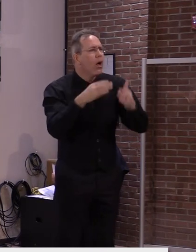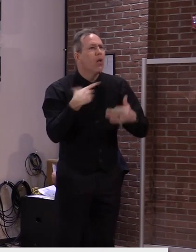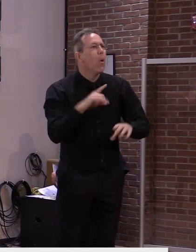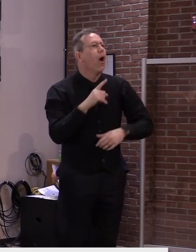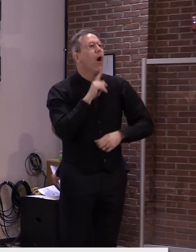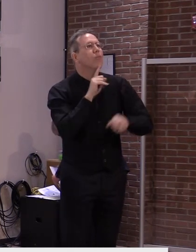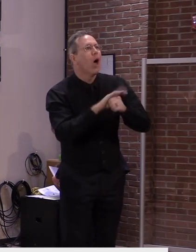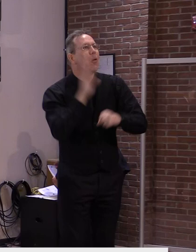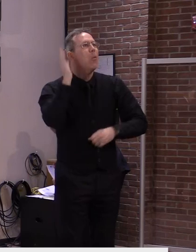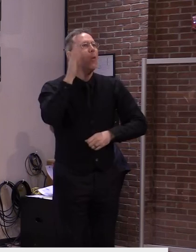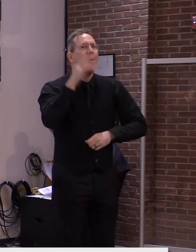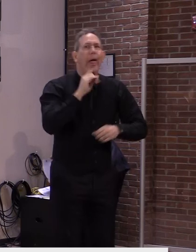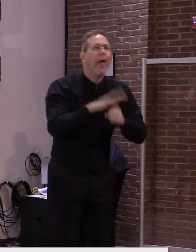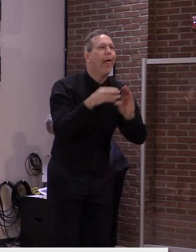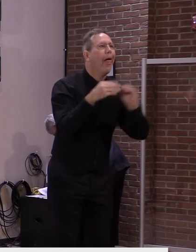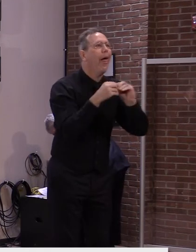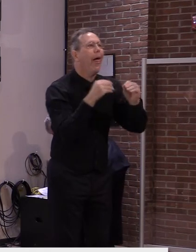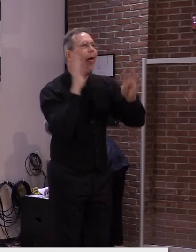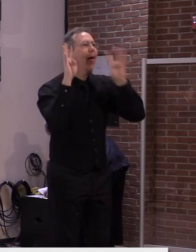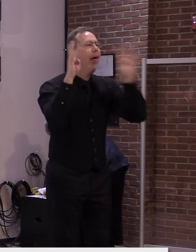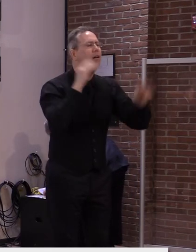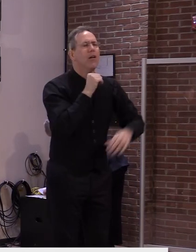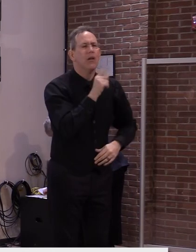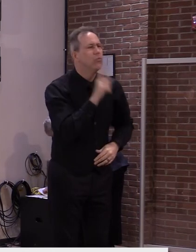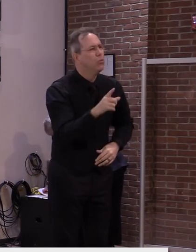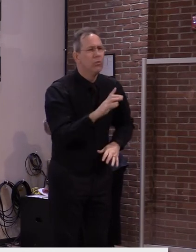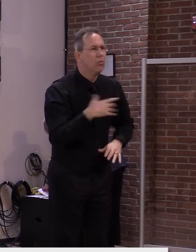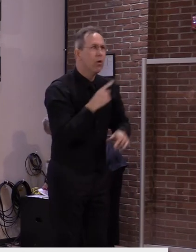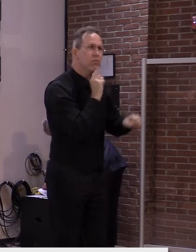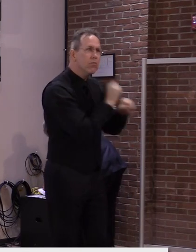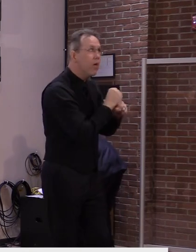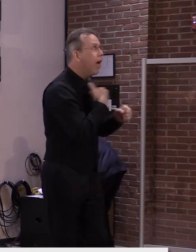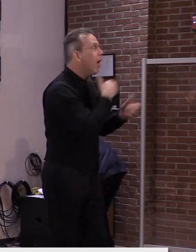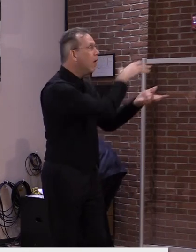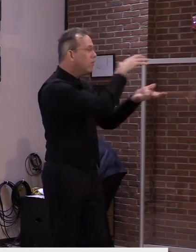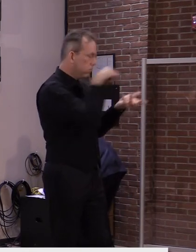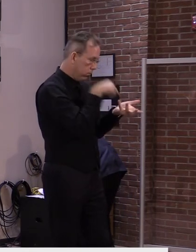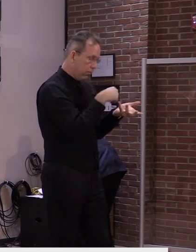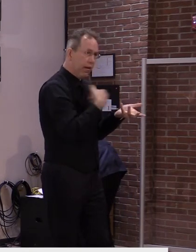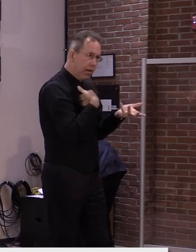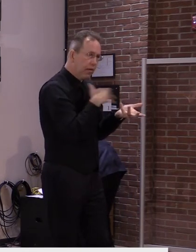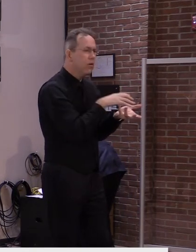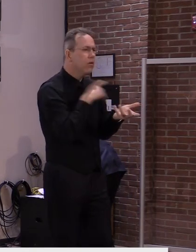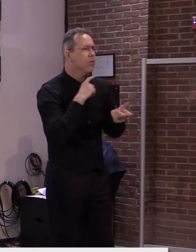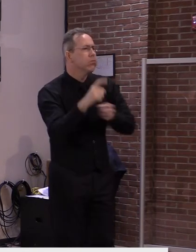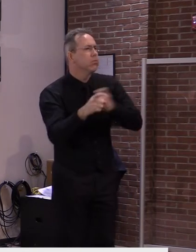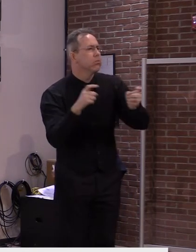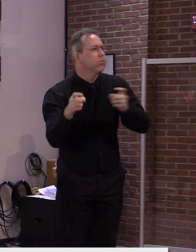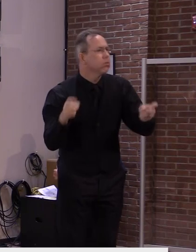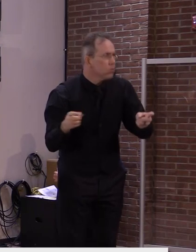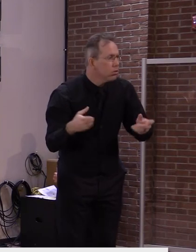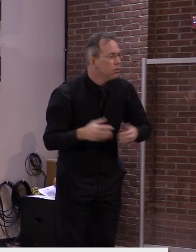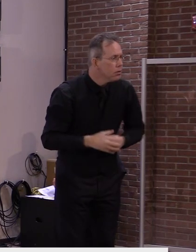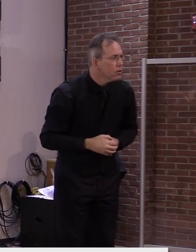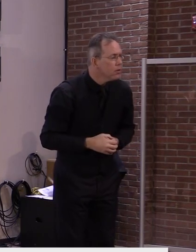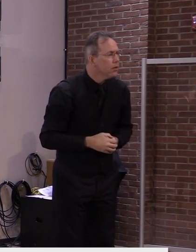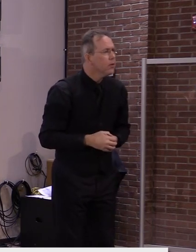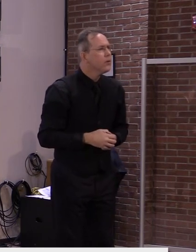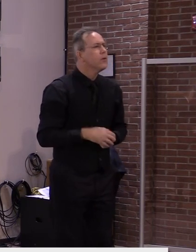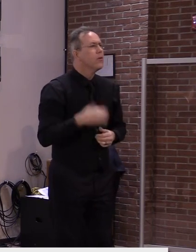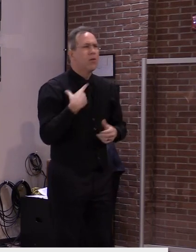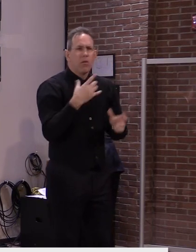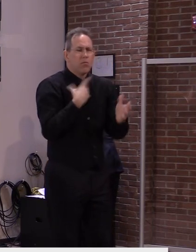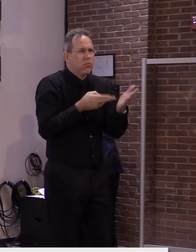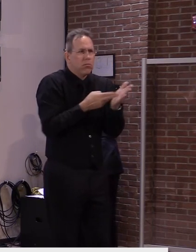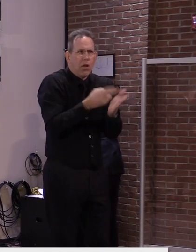under-delivering. To be blunt, we're just being honest with you. And as you've heard me say many times, we're targeting